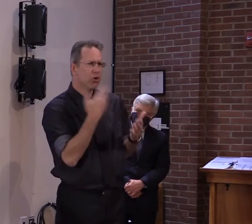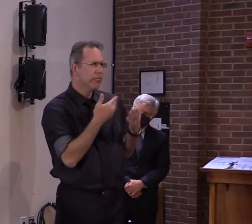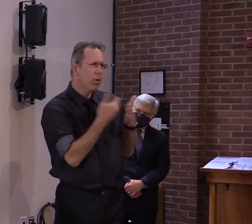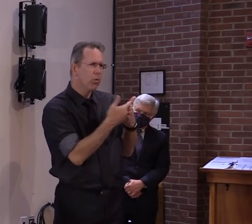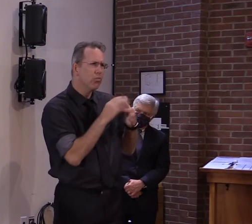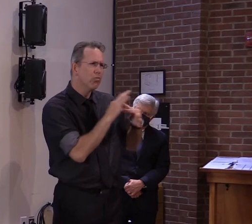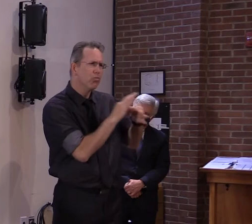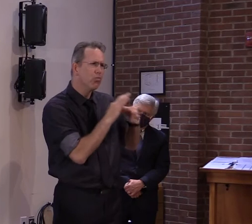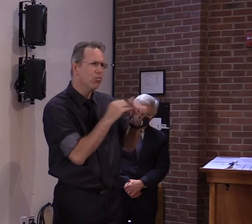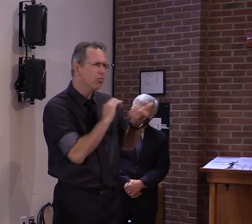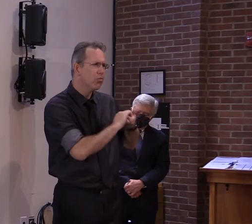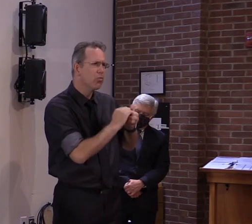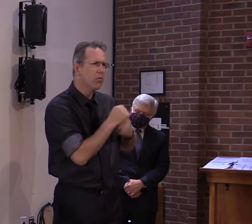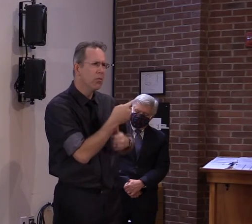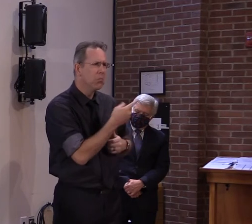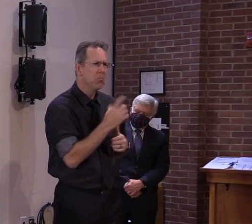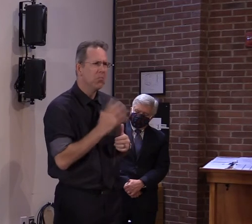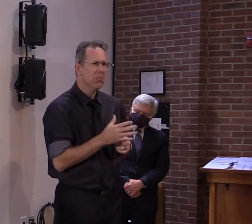there.